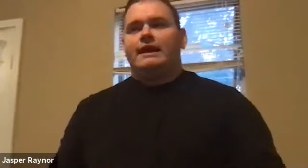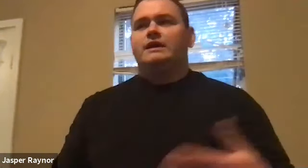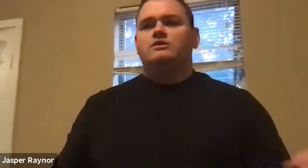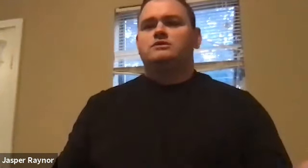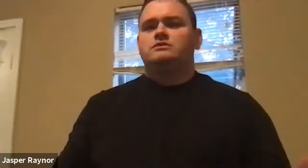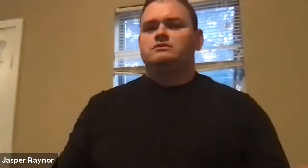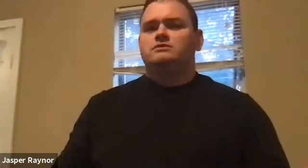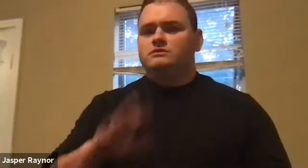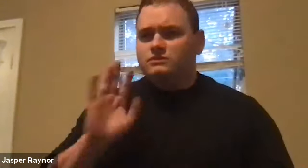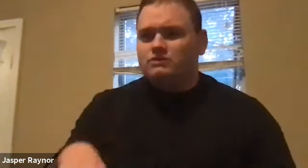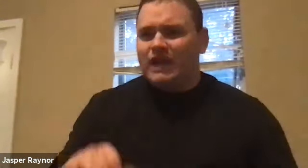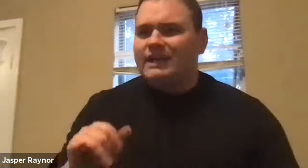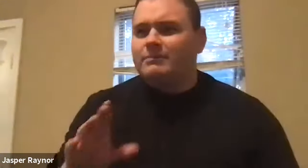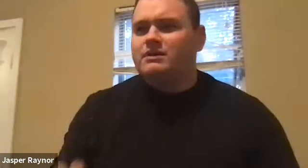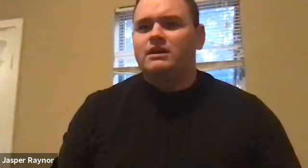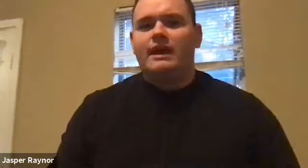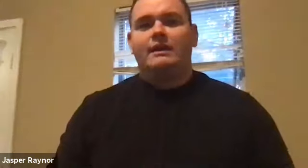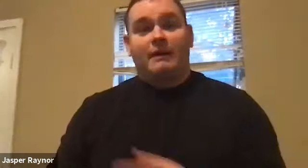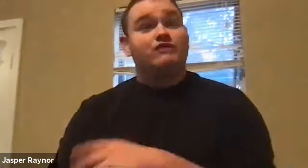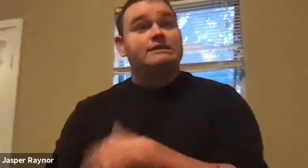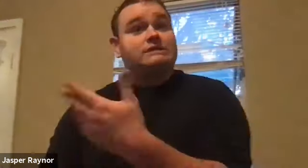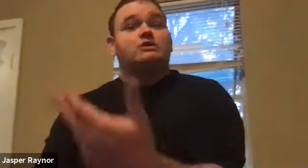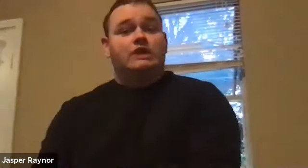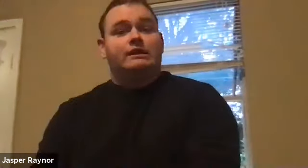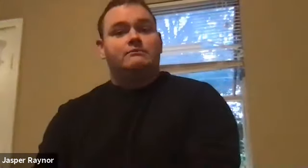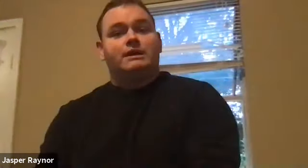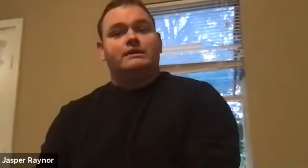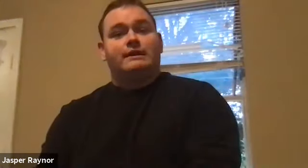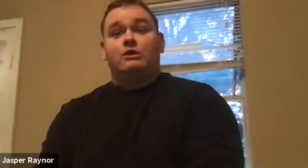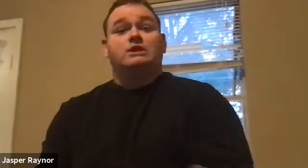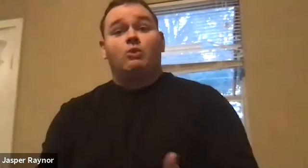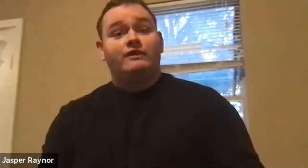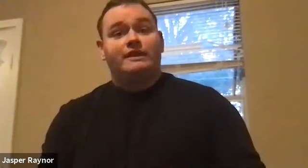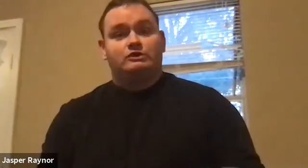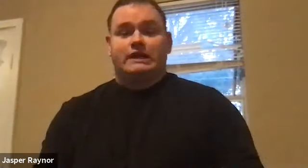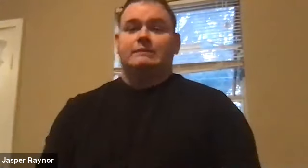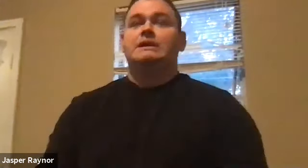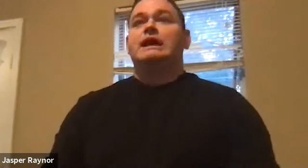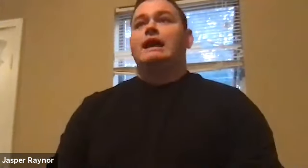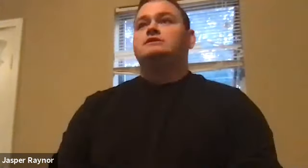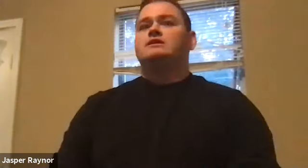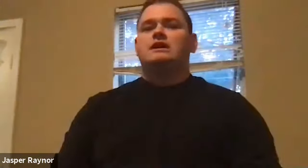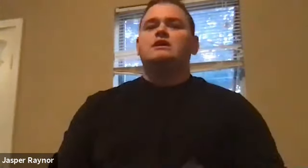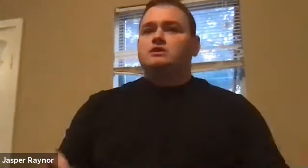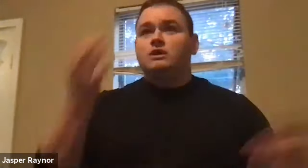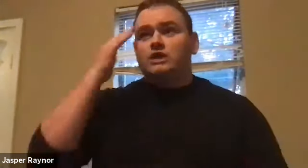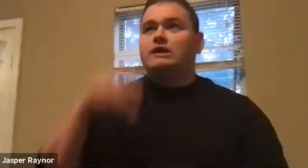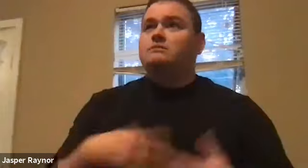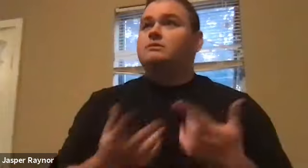he goes, "You know Jacob." And my friend does know Jacob, but he wasn't aware that he knew Jacob. And so he's like, "You know Jacob,